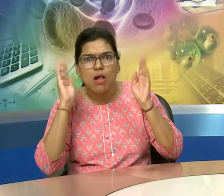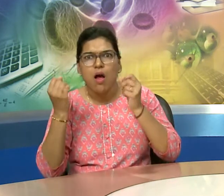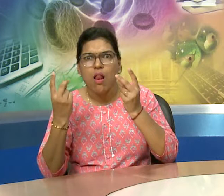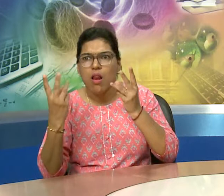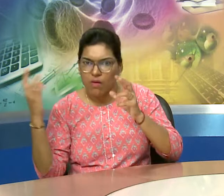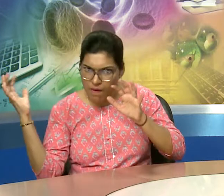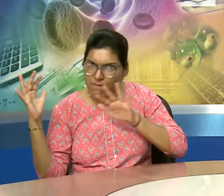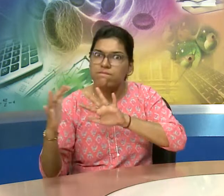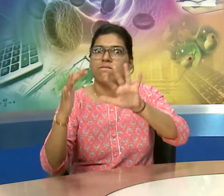So as